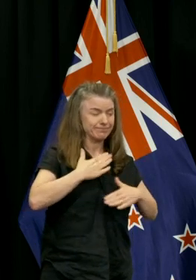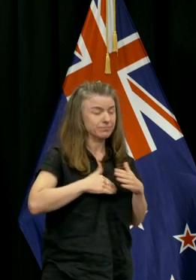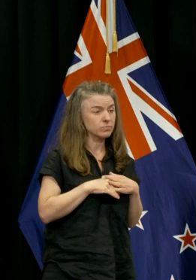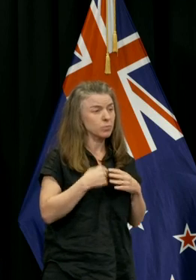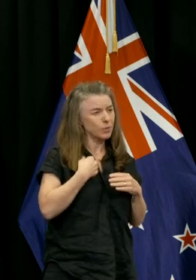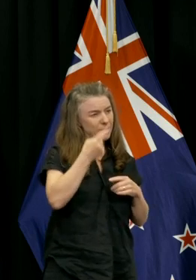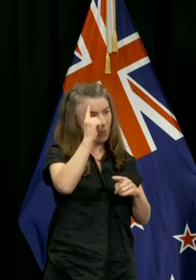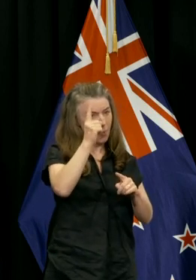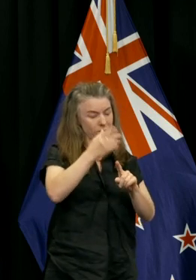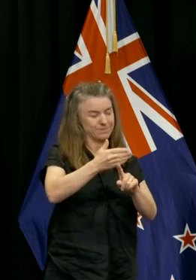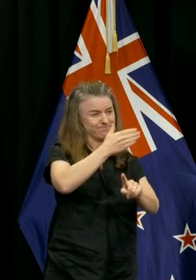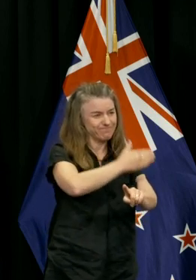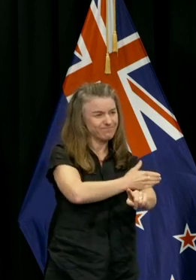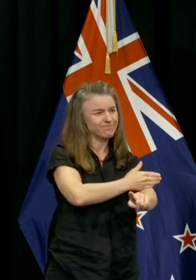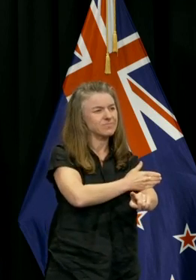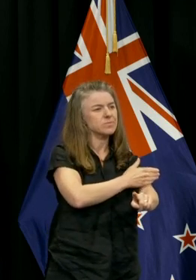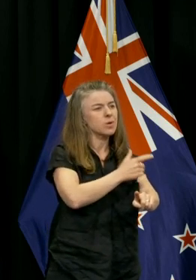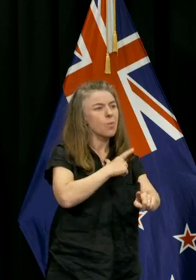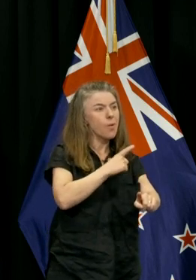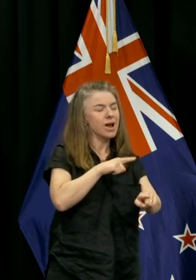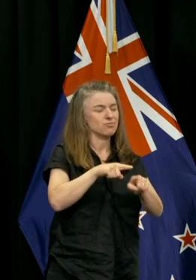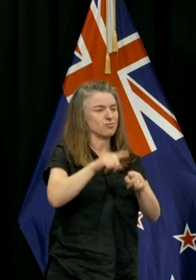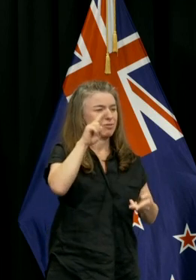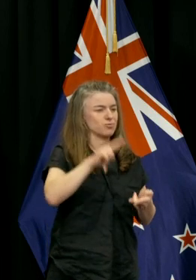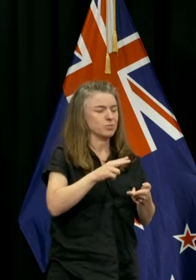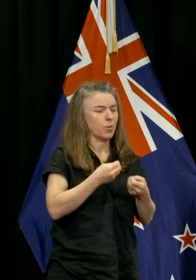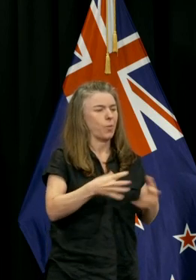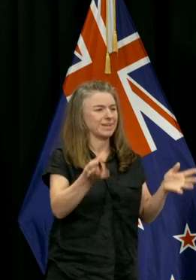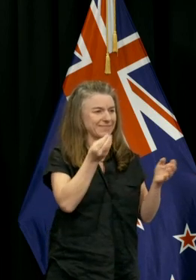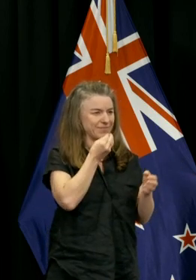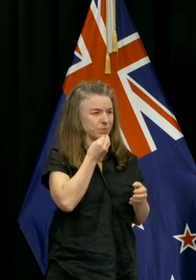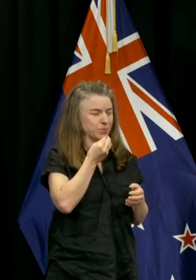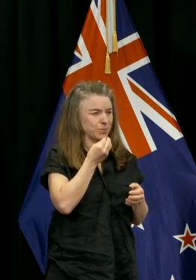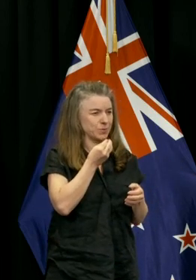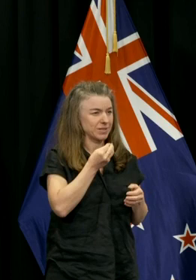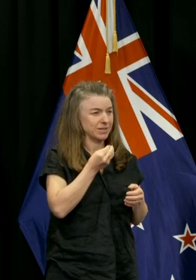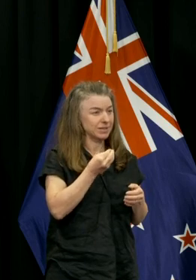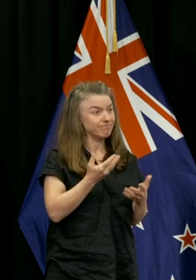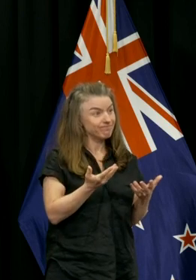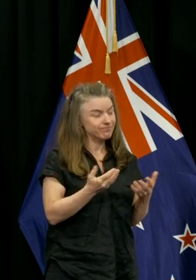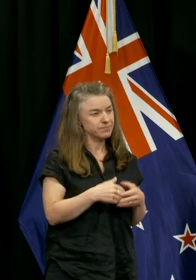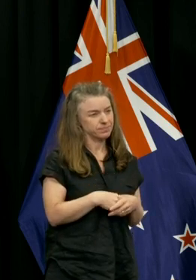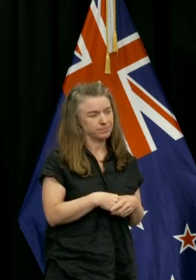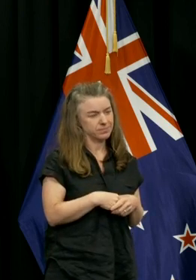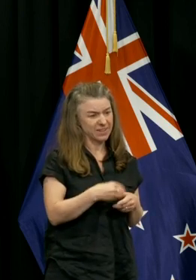our intention was to reduce as much food waste as possible. And in my mind, there is no reason for food waste right